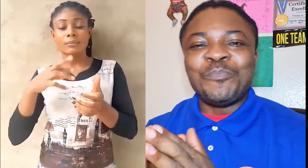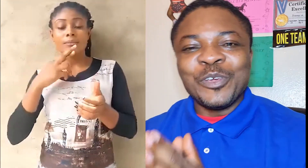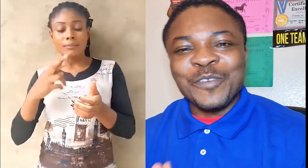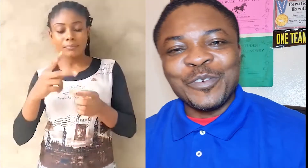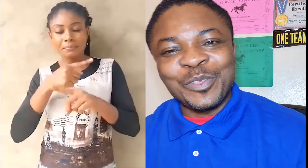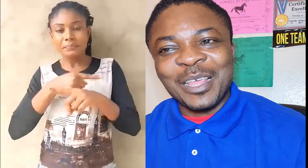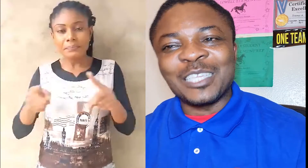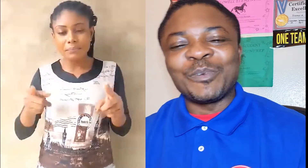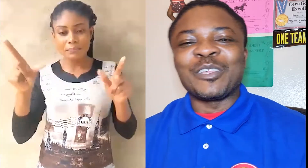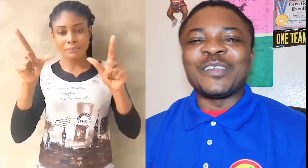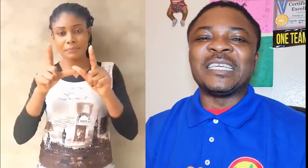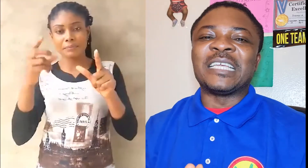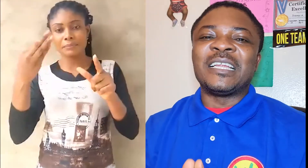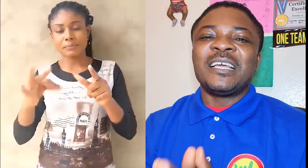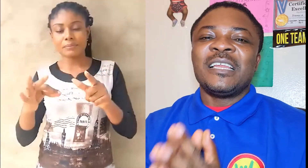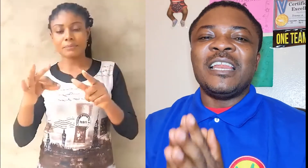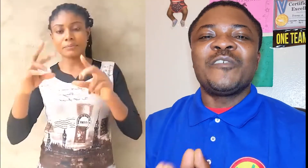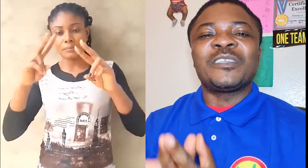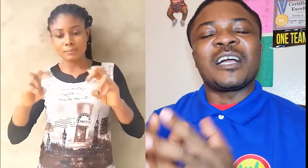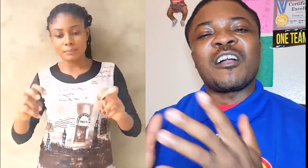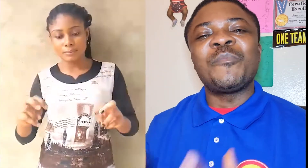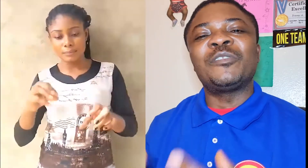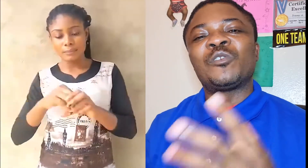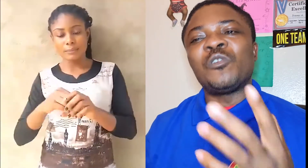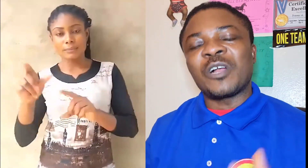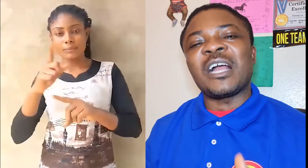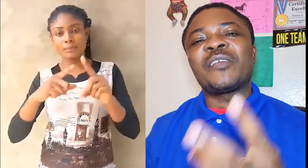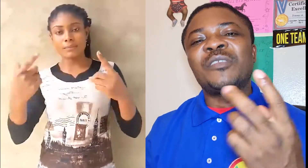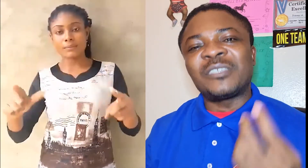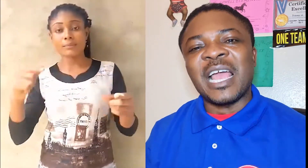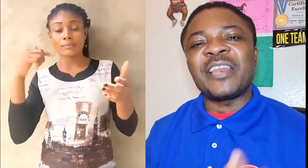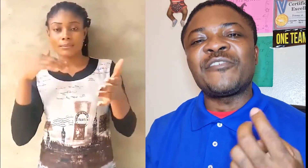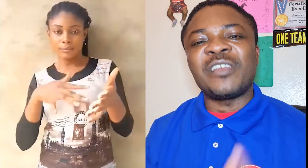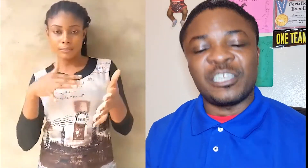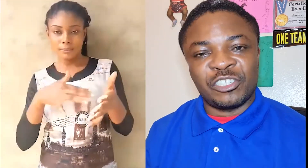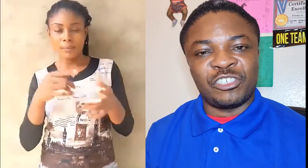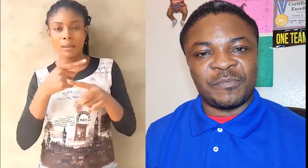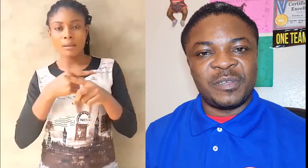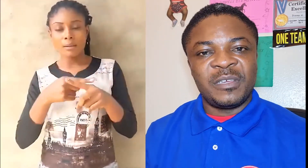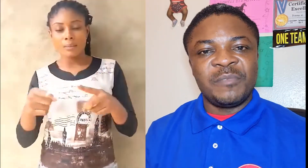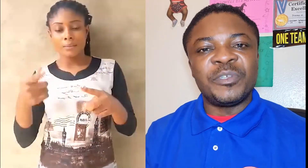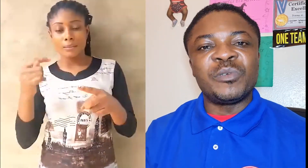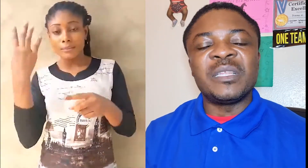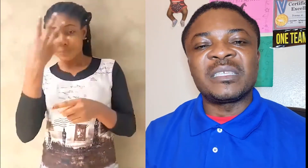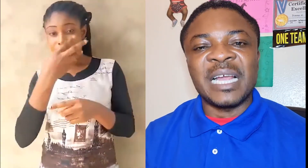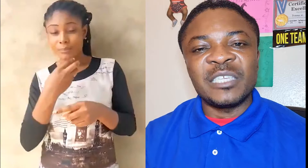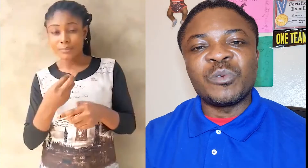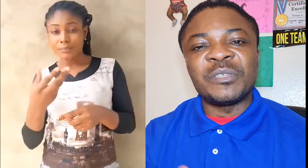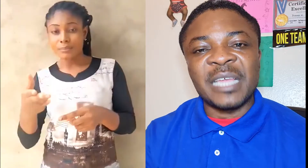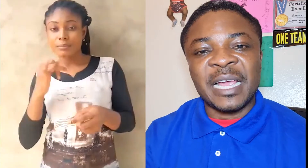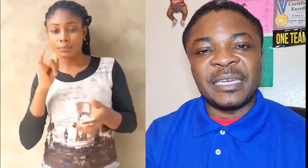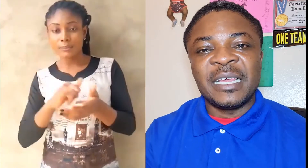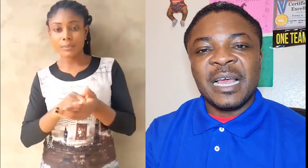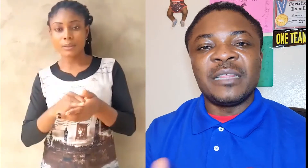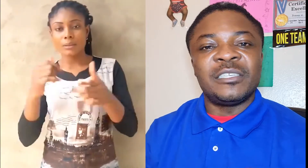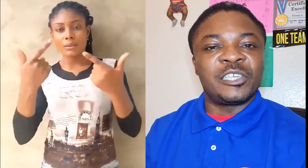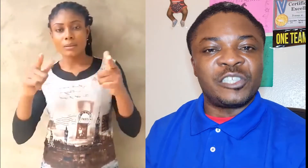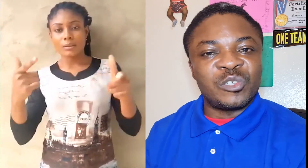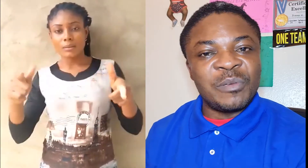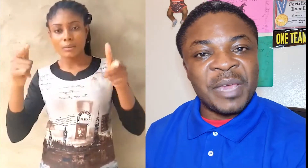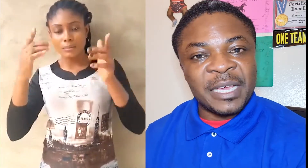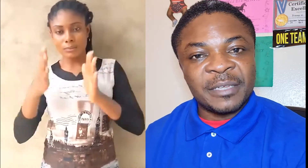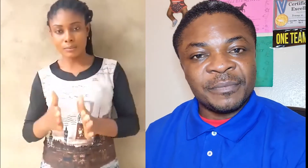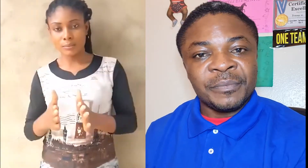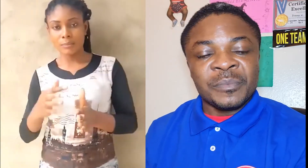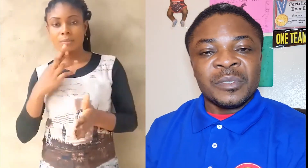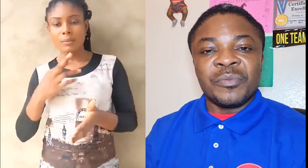the beautiful aspect of it is that linguists are coming to look at the tiny relationship between the signs we sign and the gestures